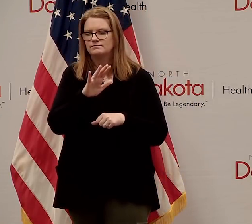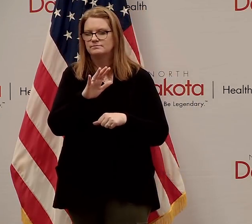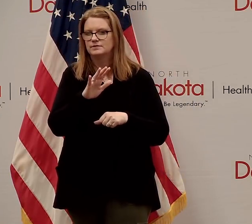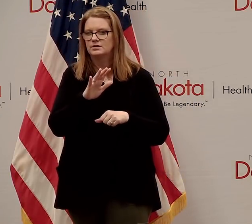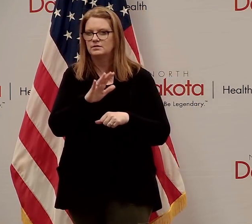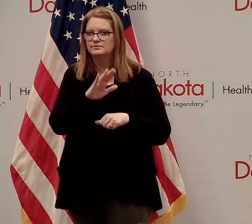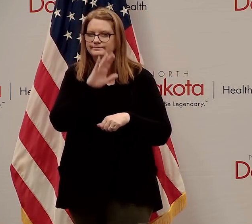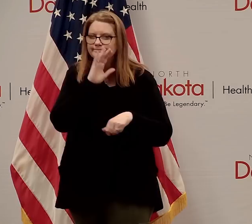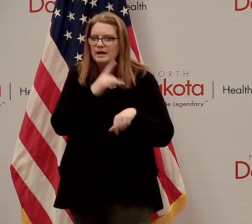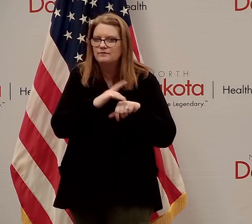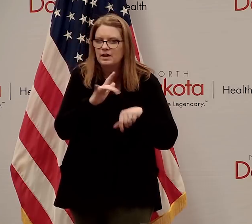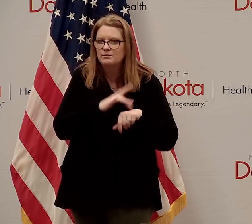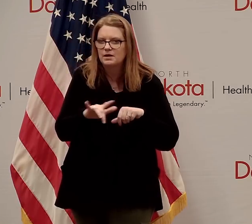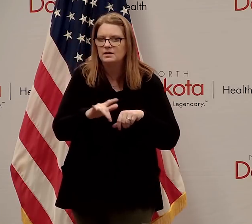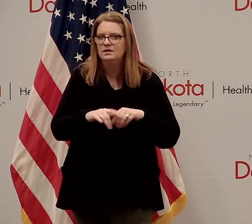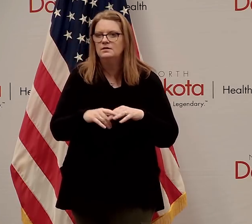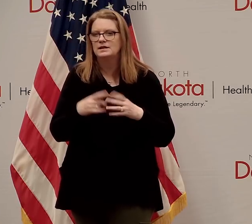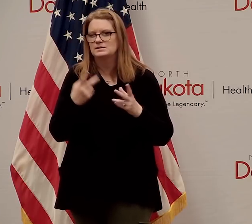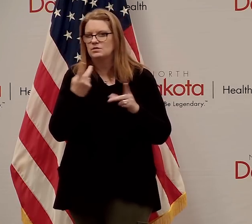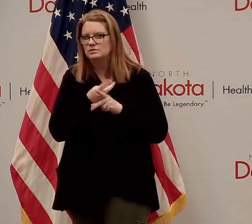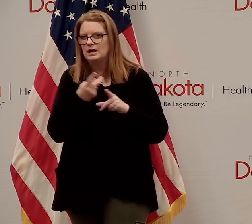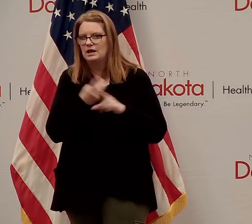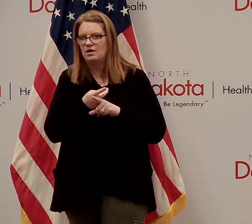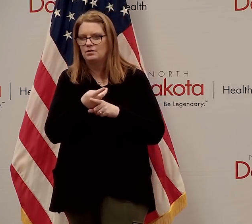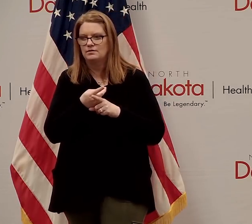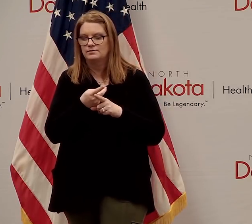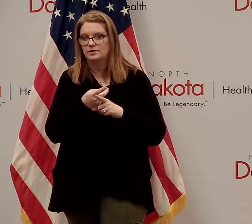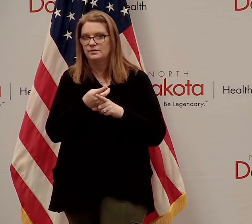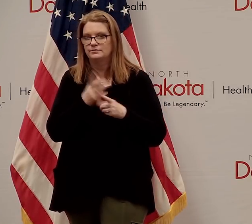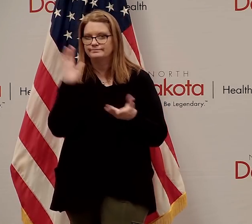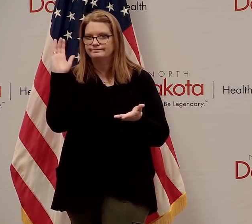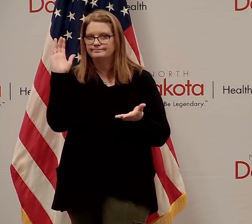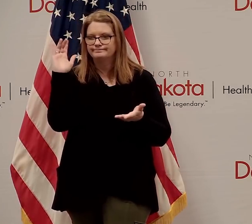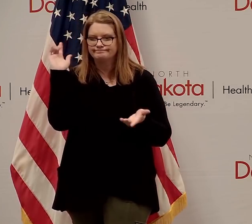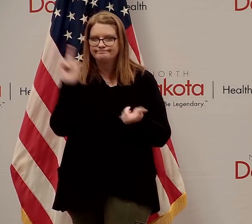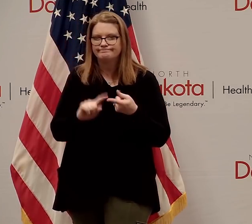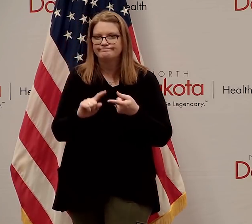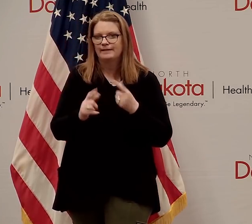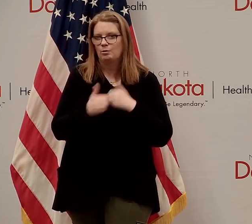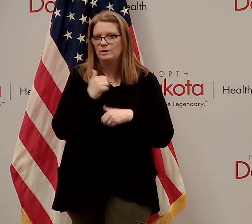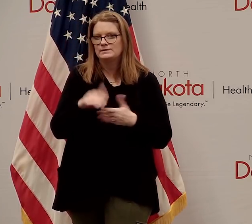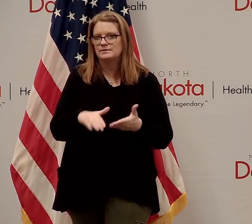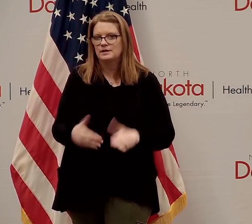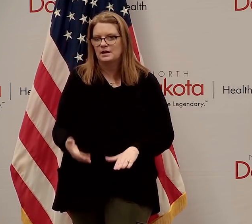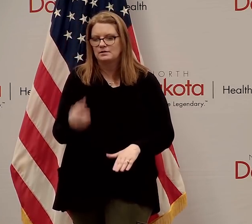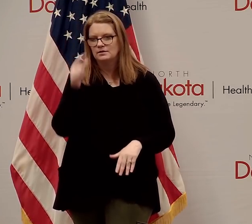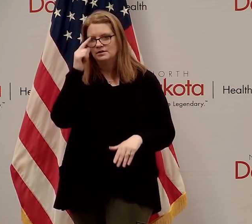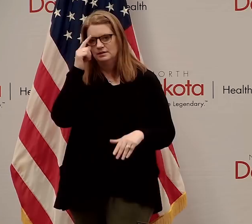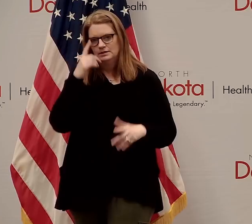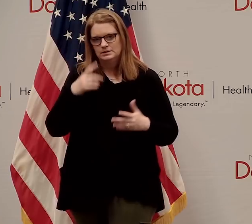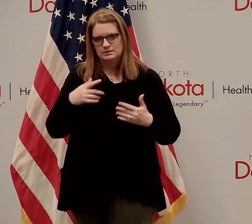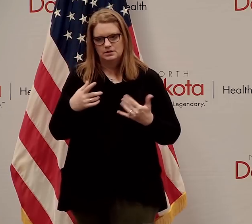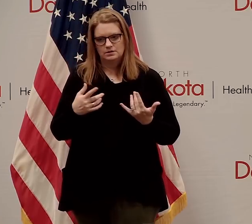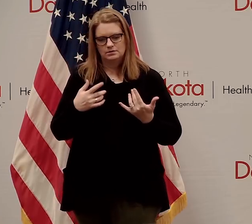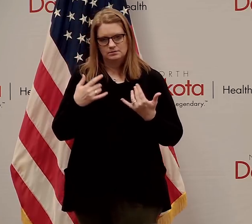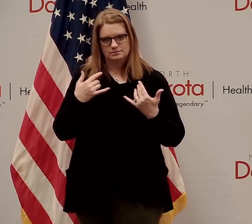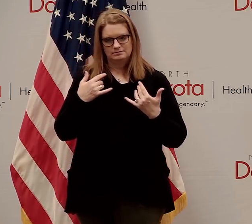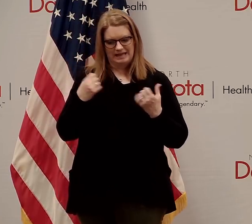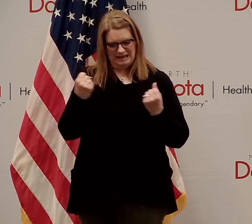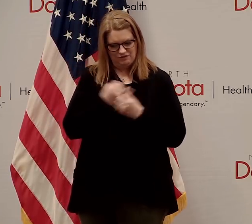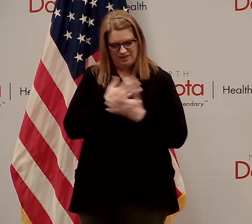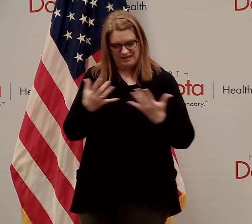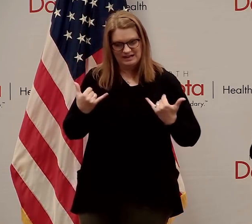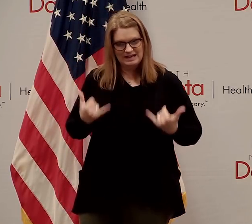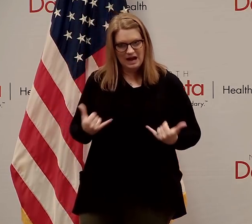the mortality of this. And so I'd say that we're through the bracing part. Now we're trying to, everything we're